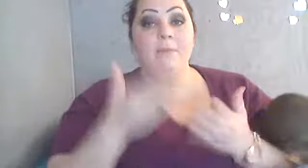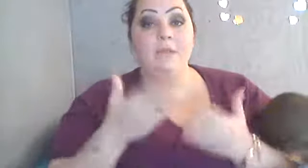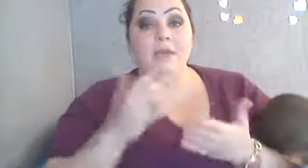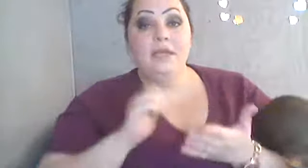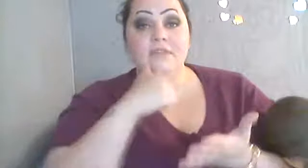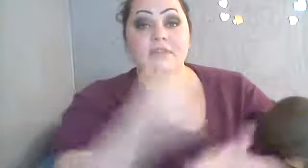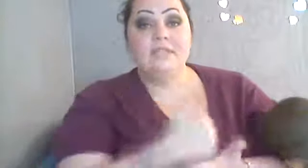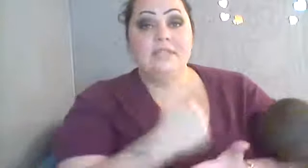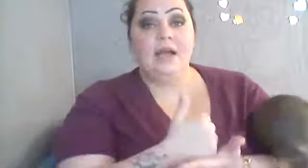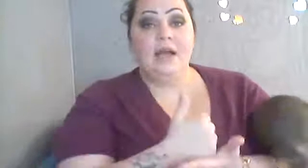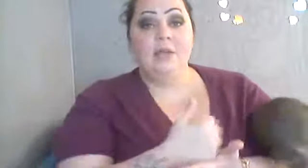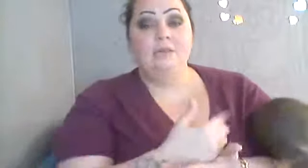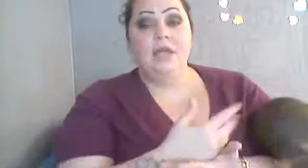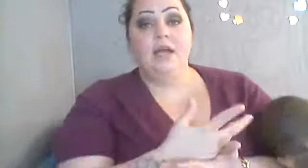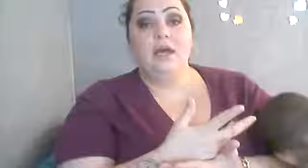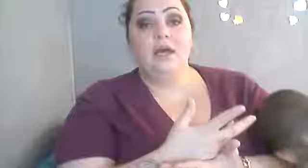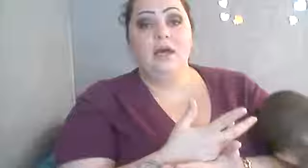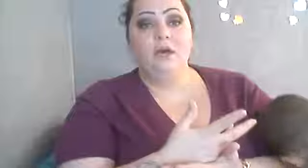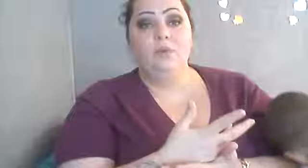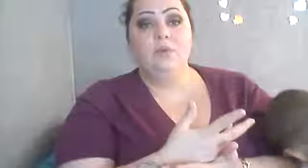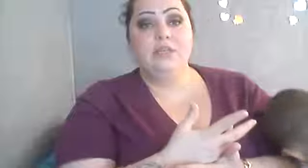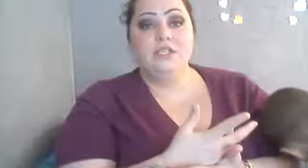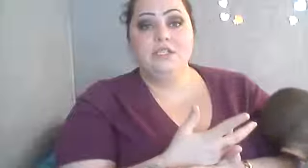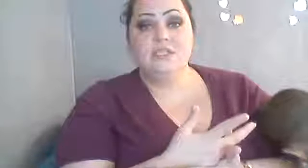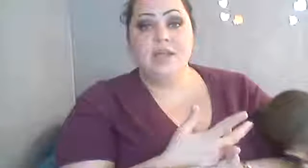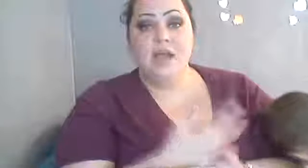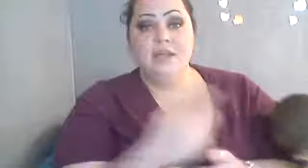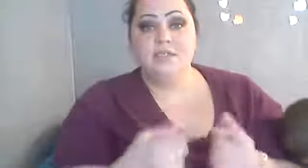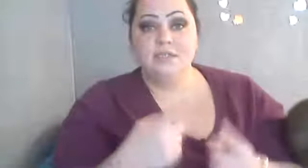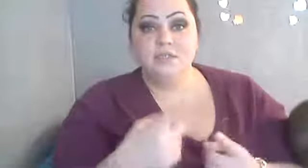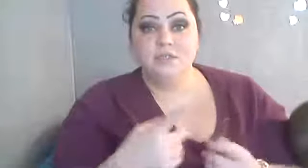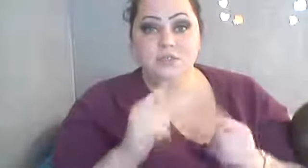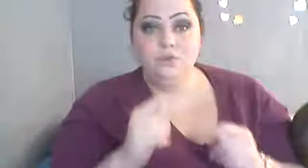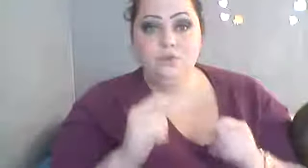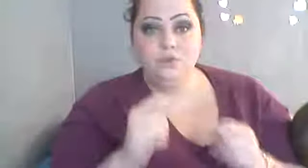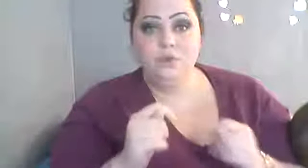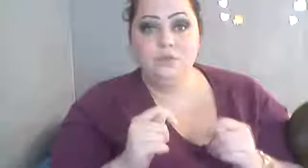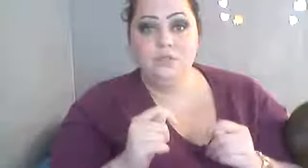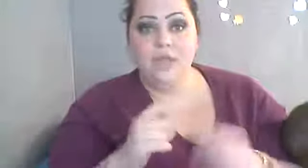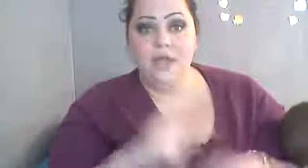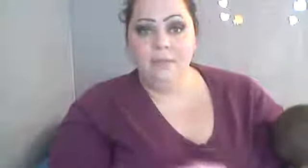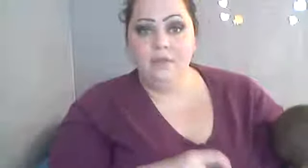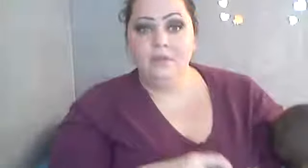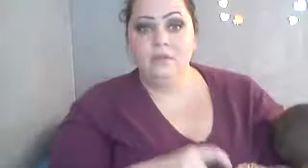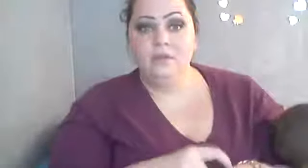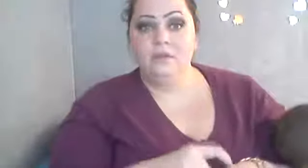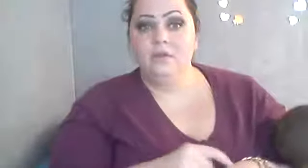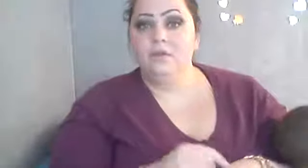Maybe I could even set up like a religious signs tutorial time.